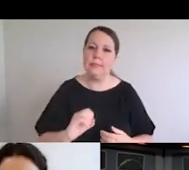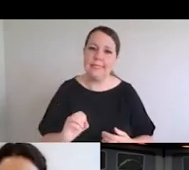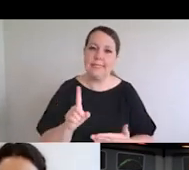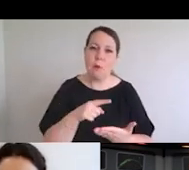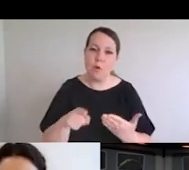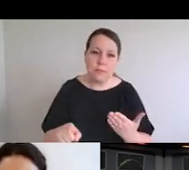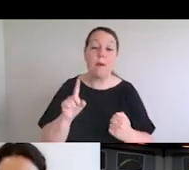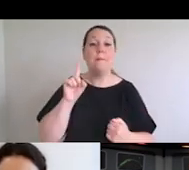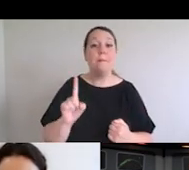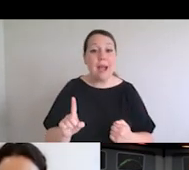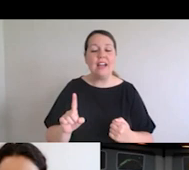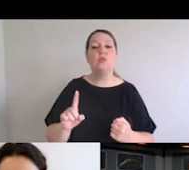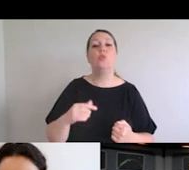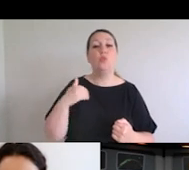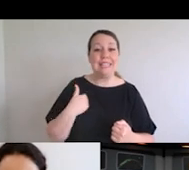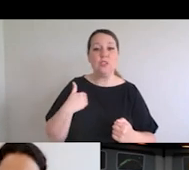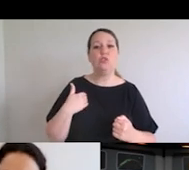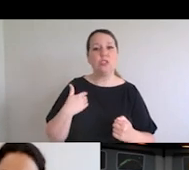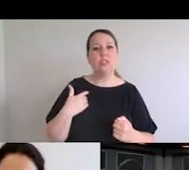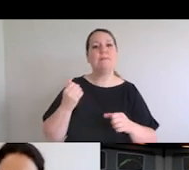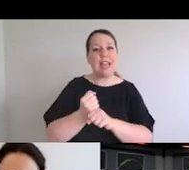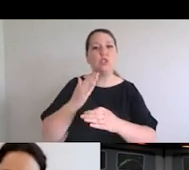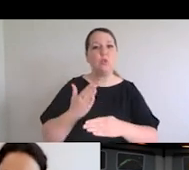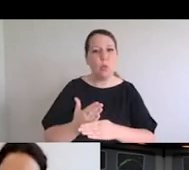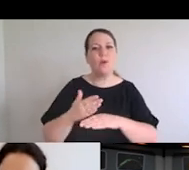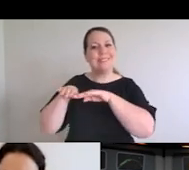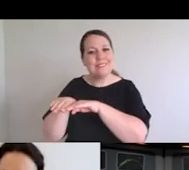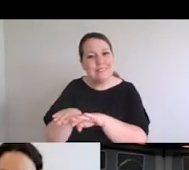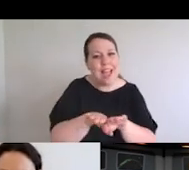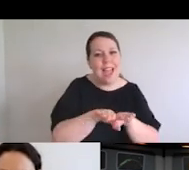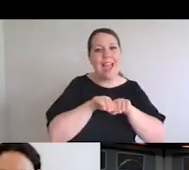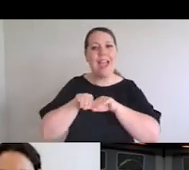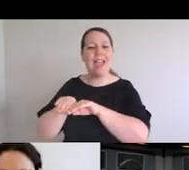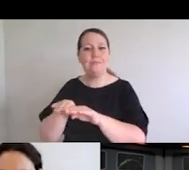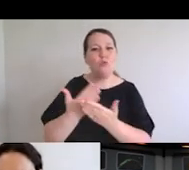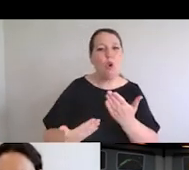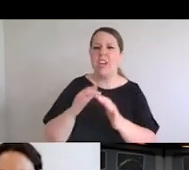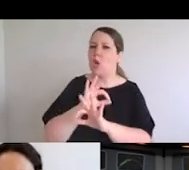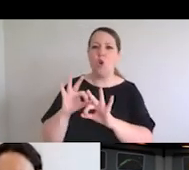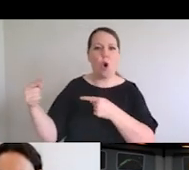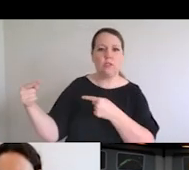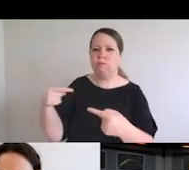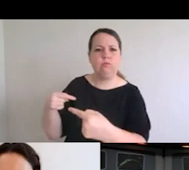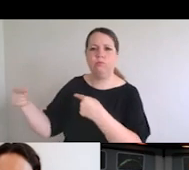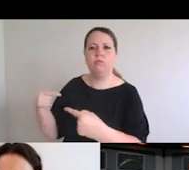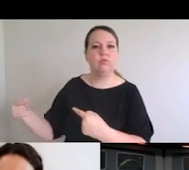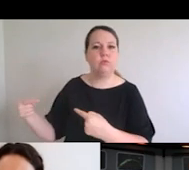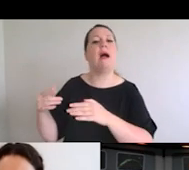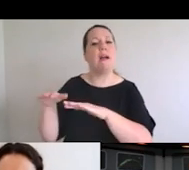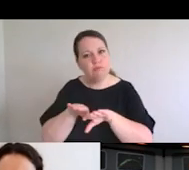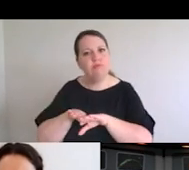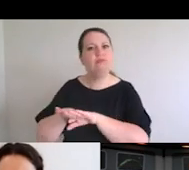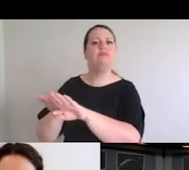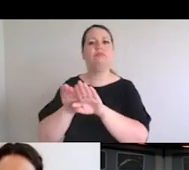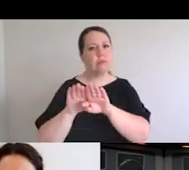because we all face different barriers. Depending on our disability, they may be different, but they're all barriers and we need accessibility,